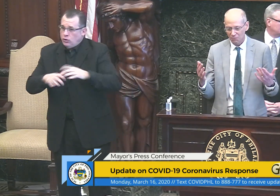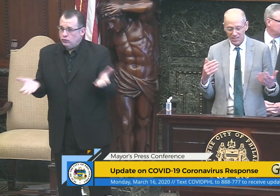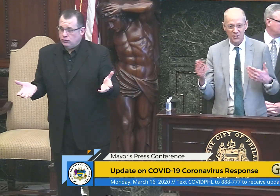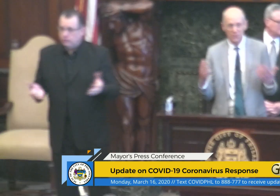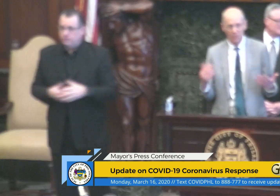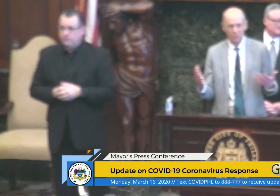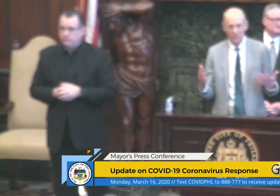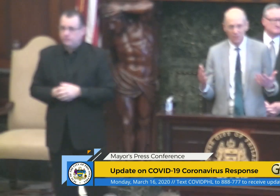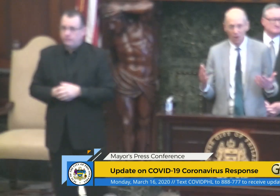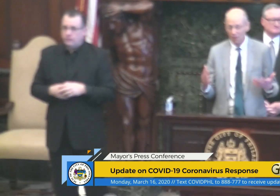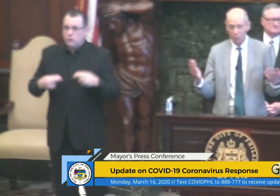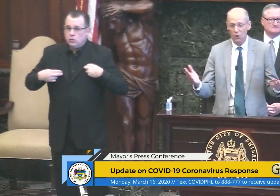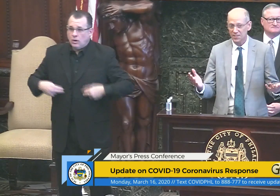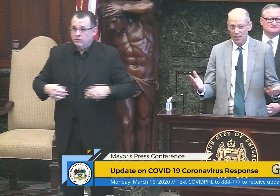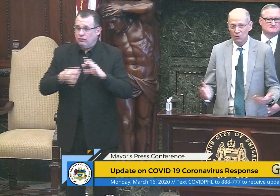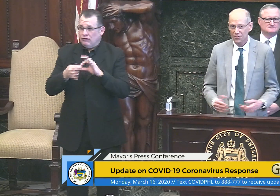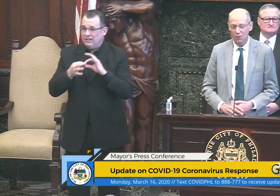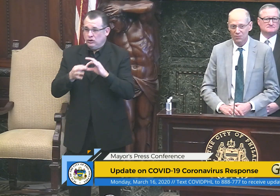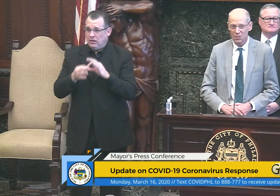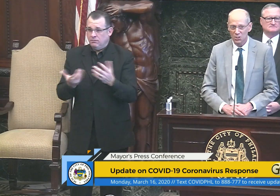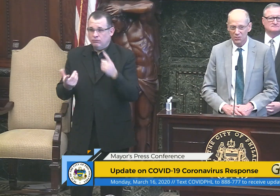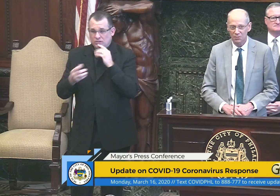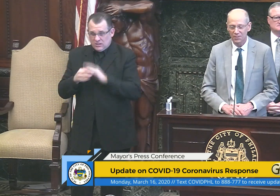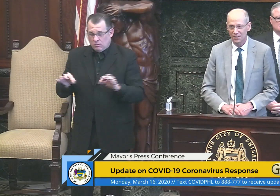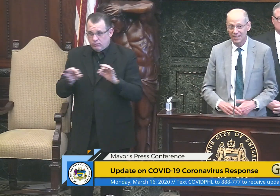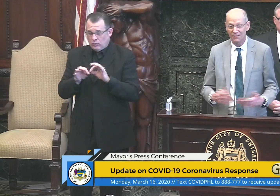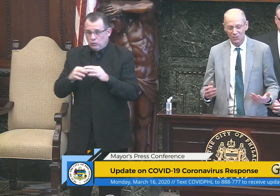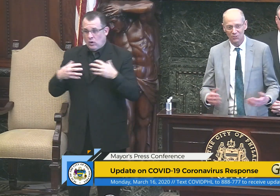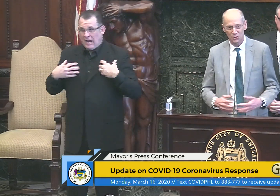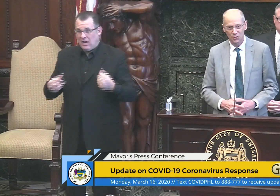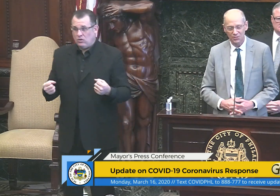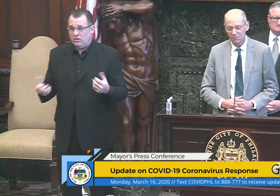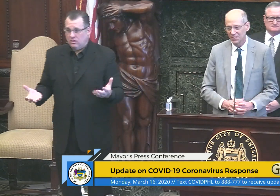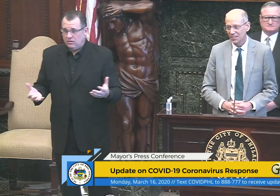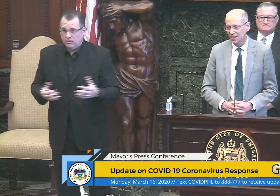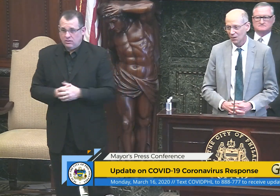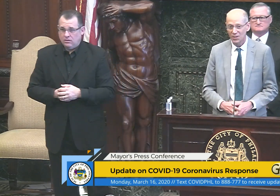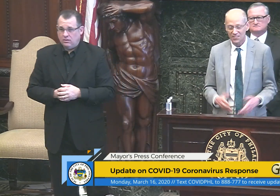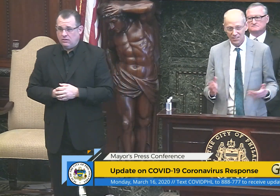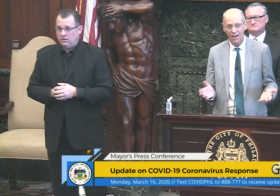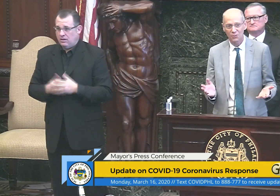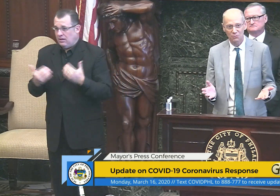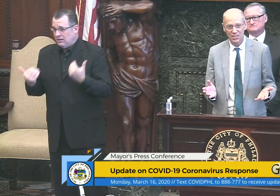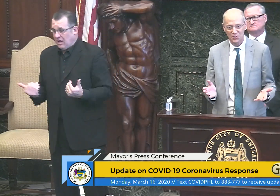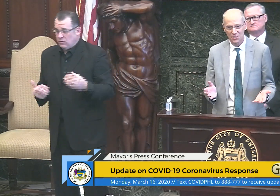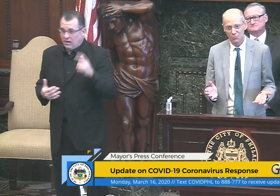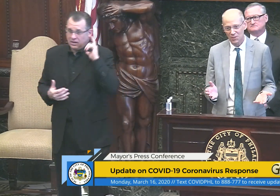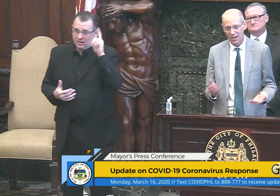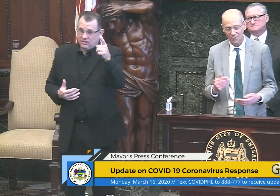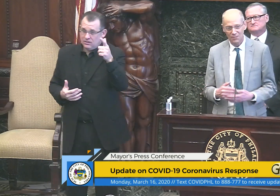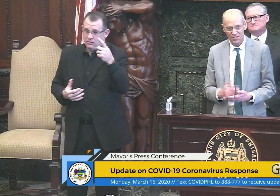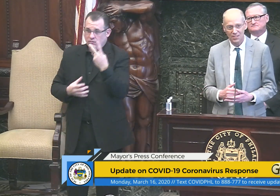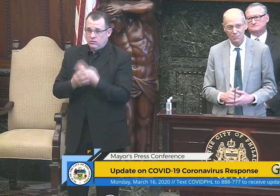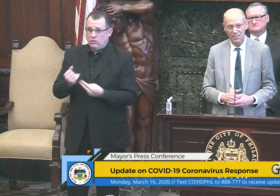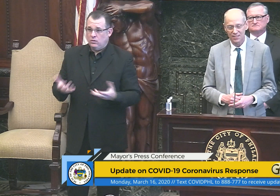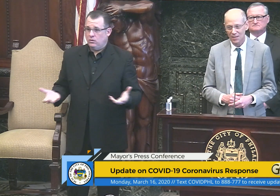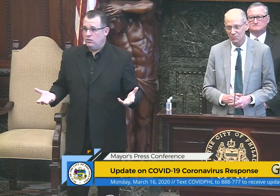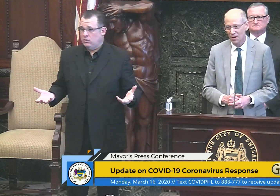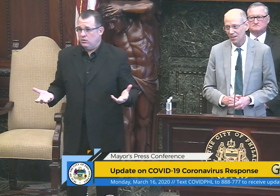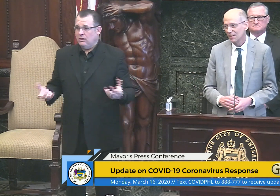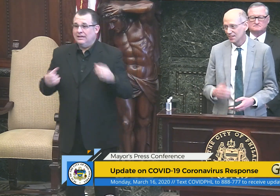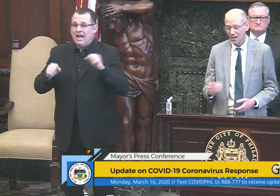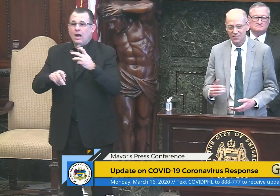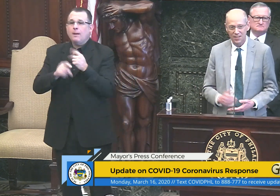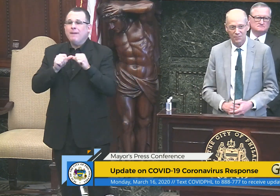human relationships are important to health over the long term, and even over the short term. We can still have those relationships without having to physically be in the